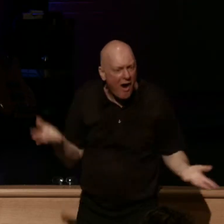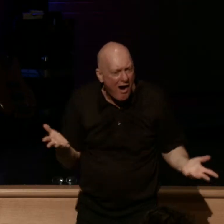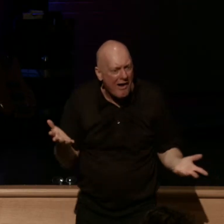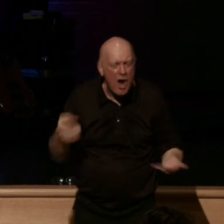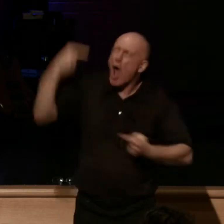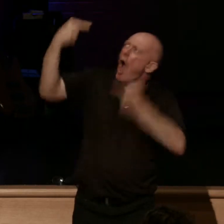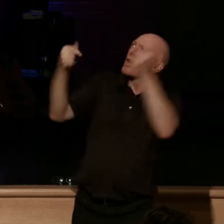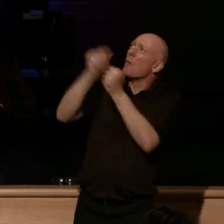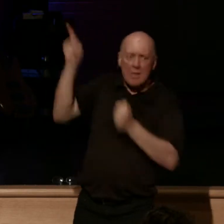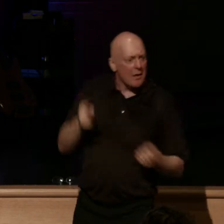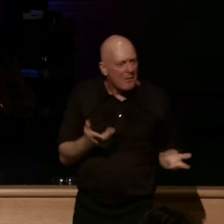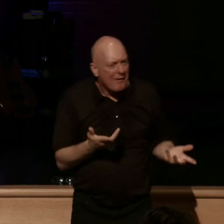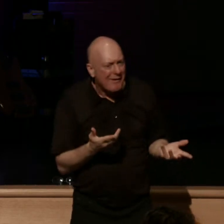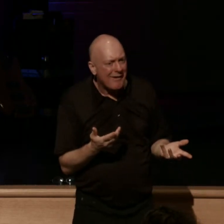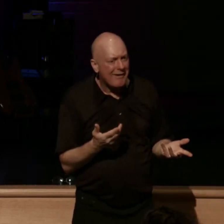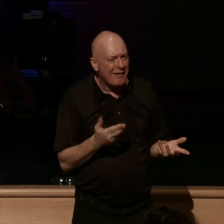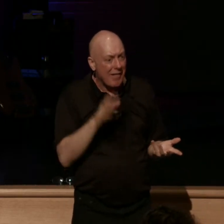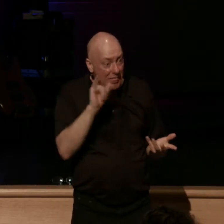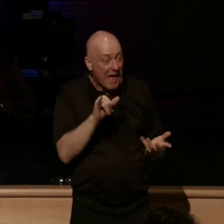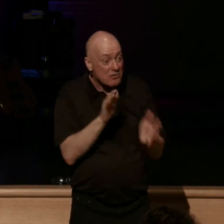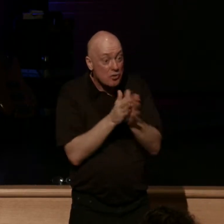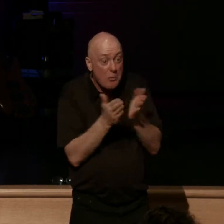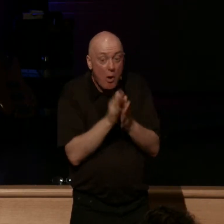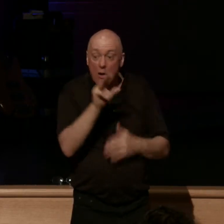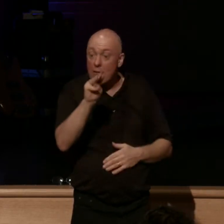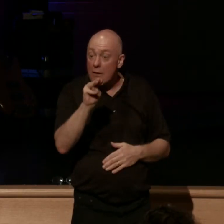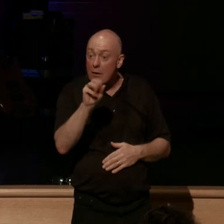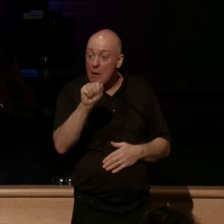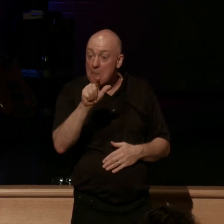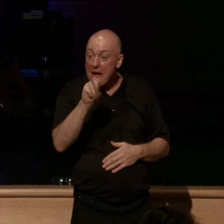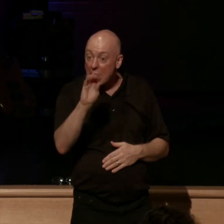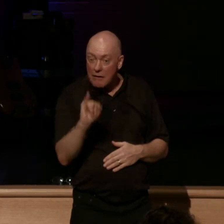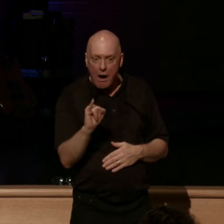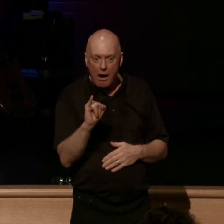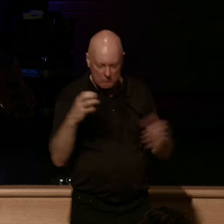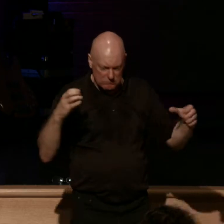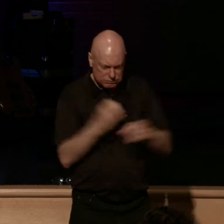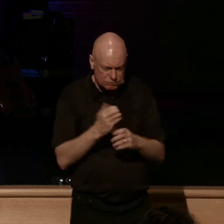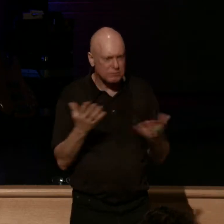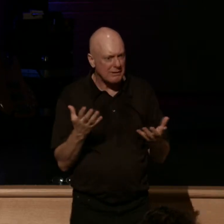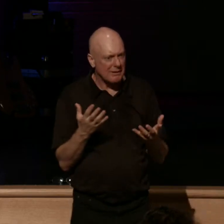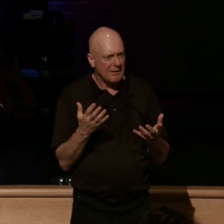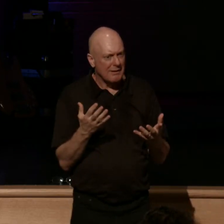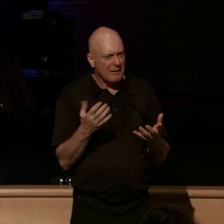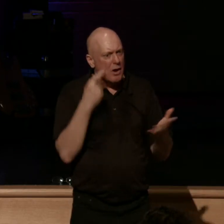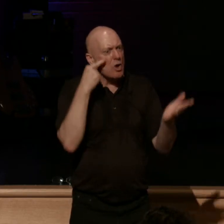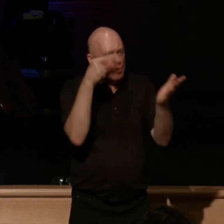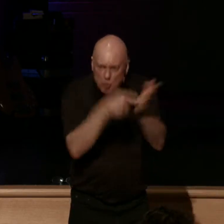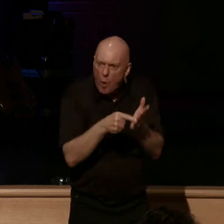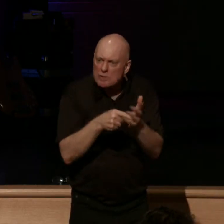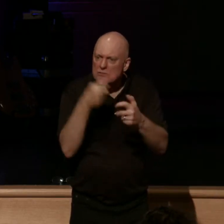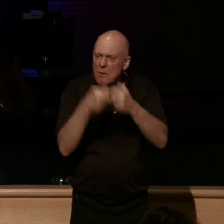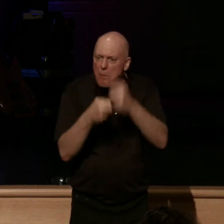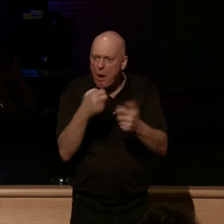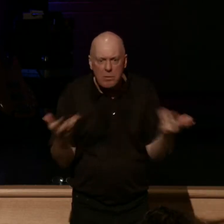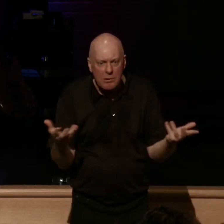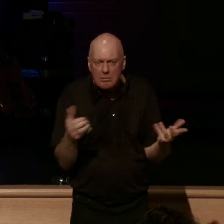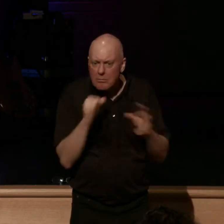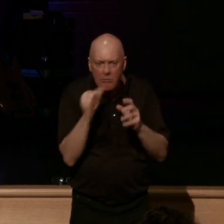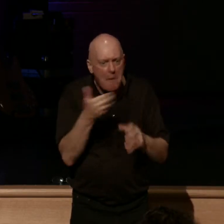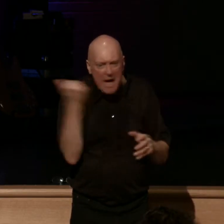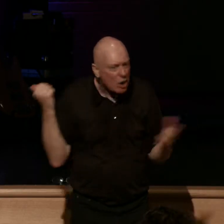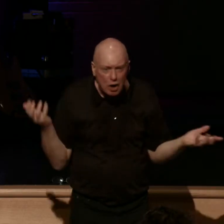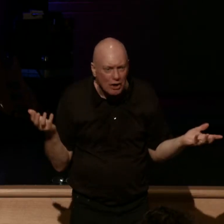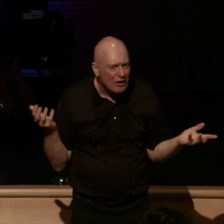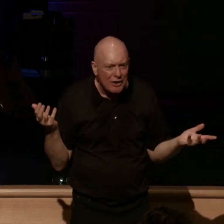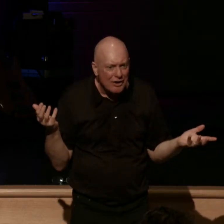this is the book of Malachi in a nutshell right now. It's framing it for us to see where we've been and to notice the problem hasn't gotten better